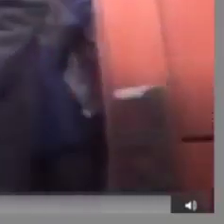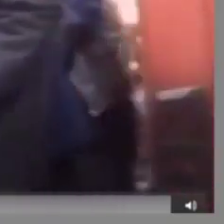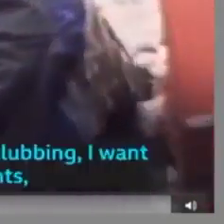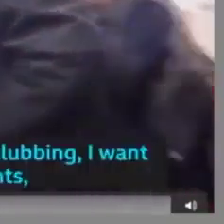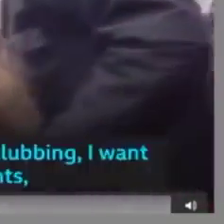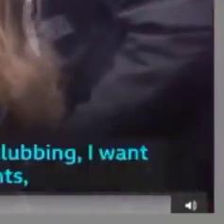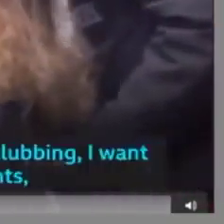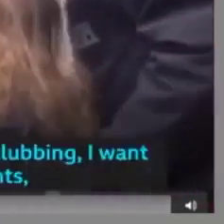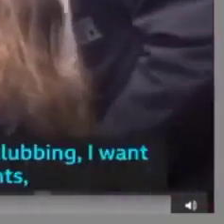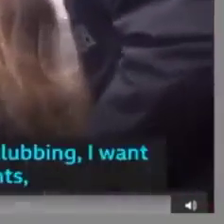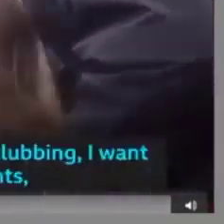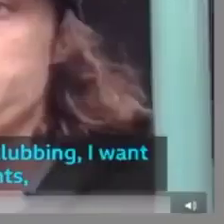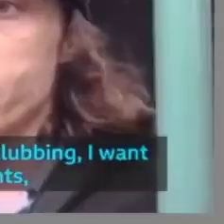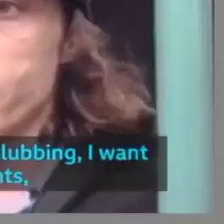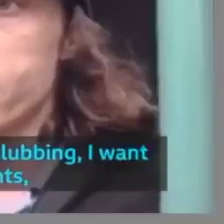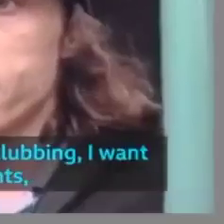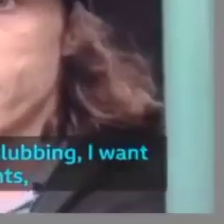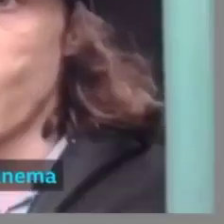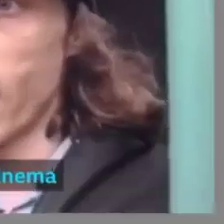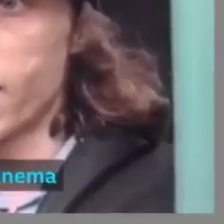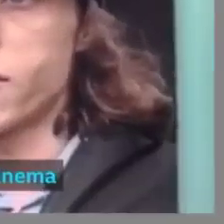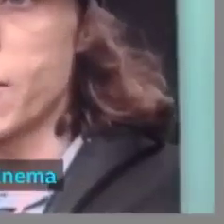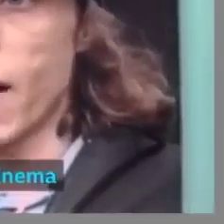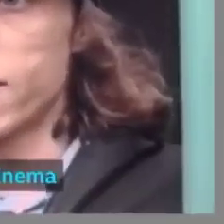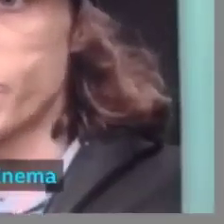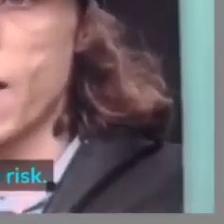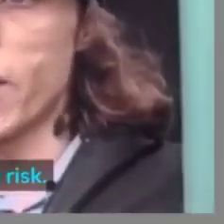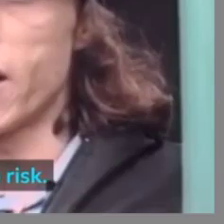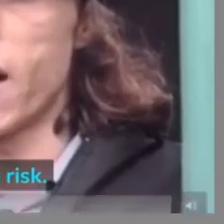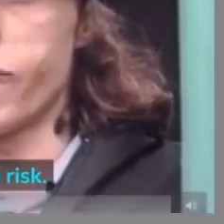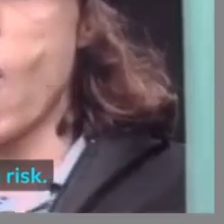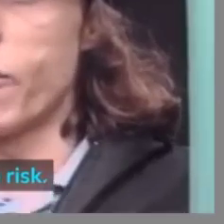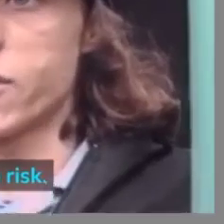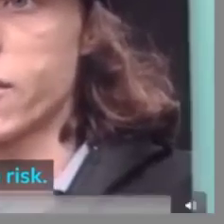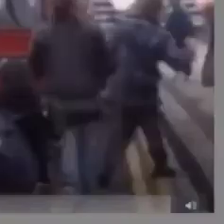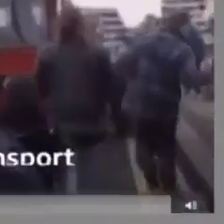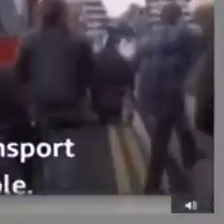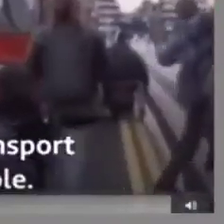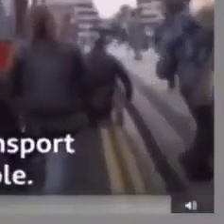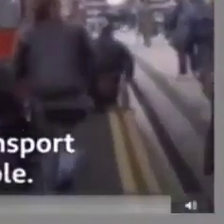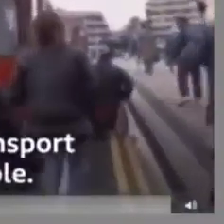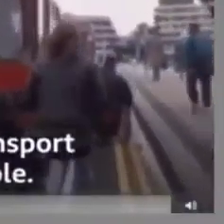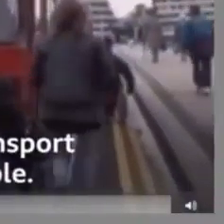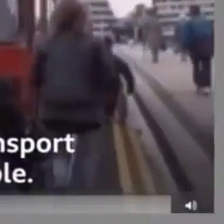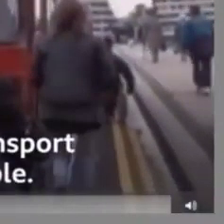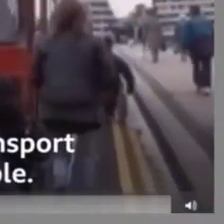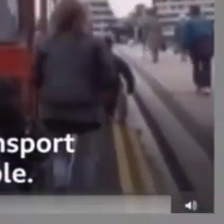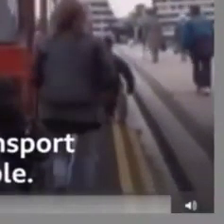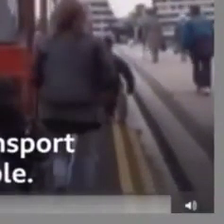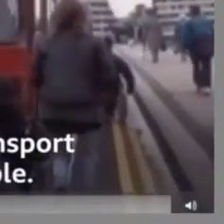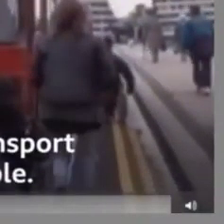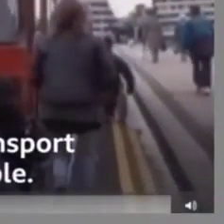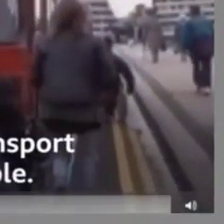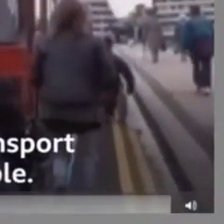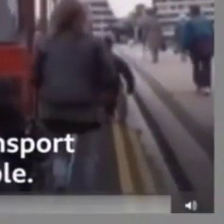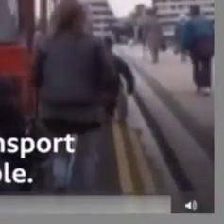I want to be able to go nightclubbing, I want to go to restaurants, I want to go to the cinema without being a fire risk. They targeted a